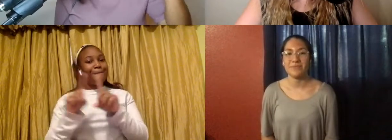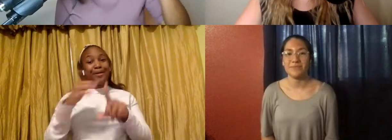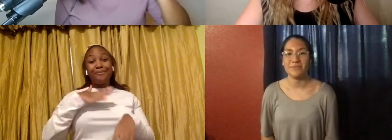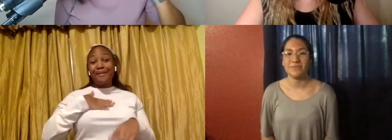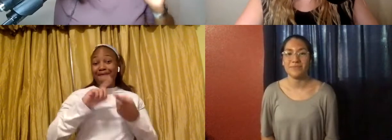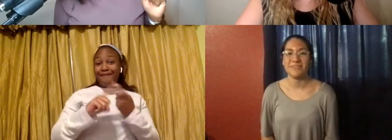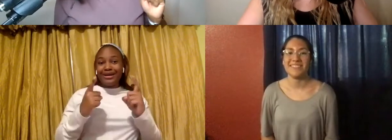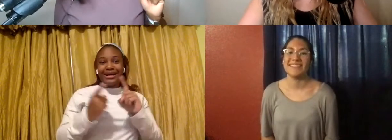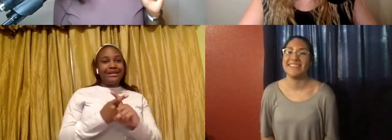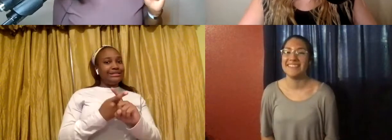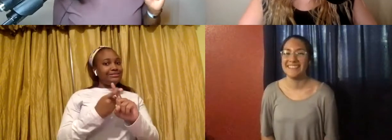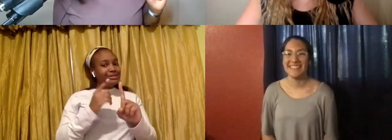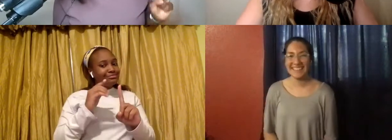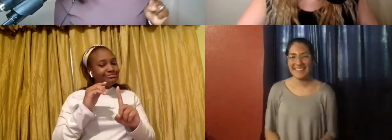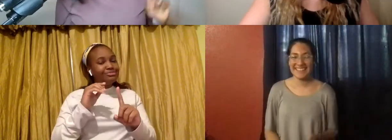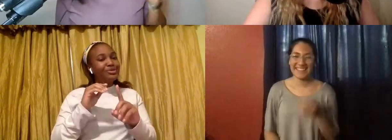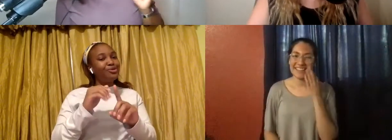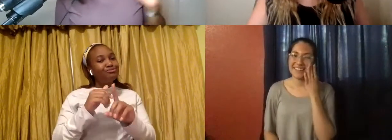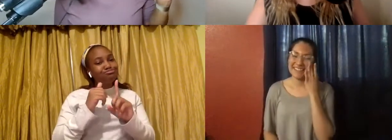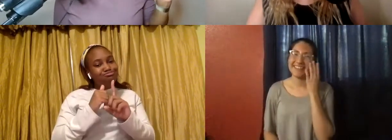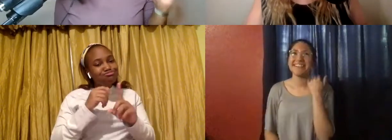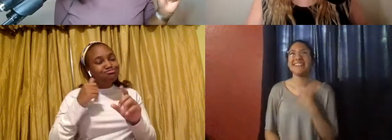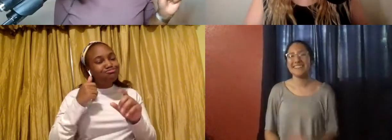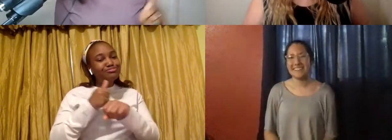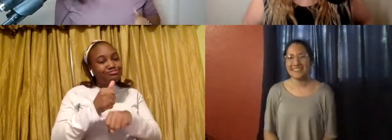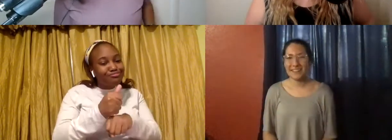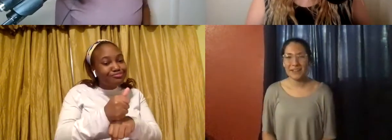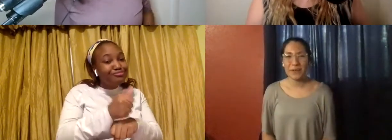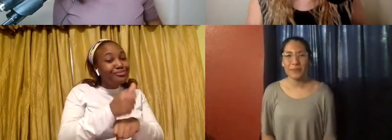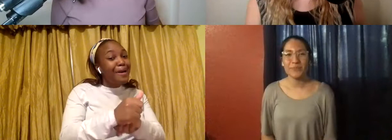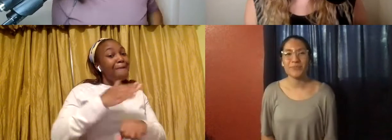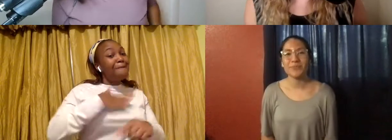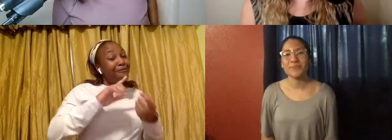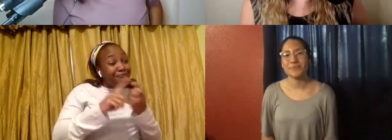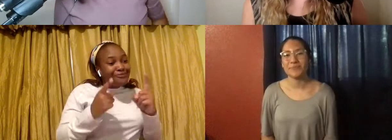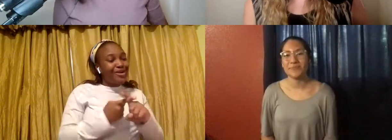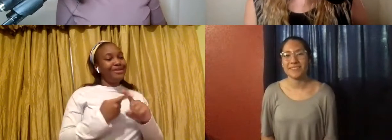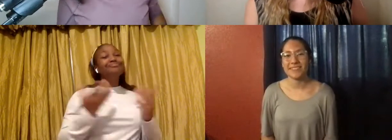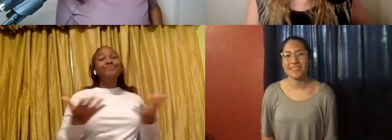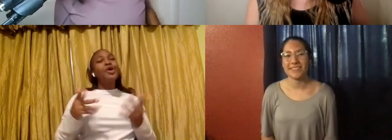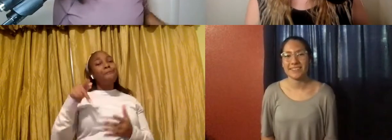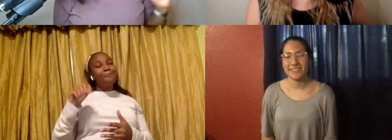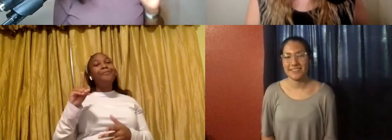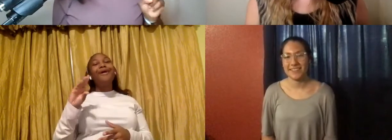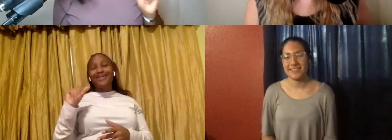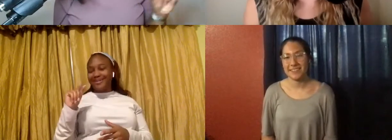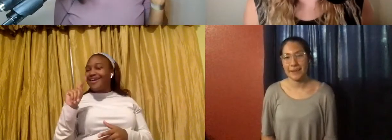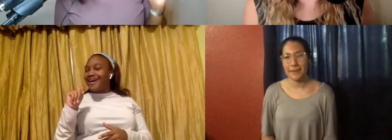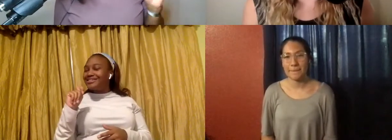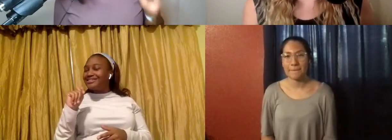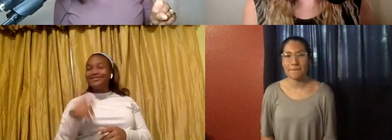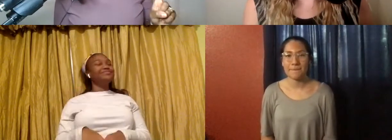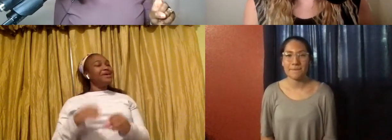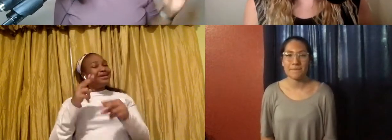friend on this podcast. I won't say her name, but I definitely wouldn't have